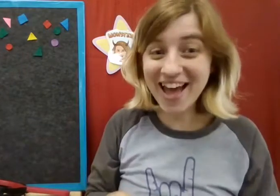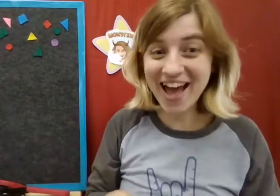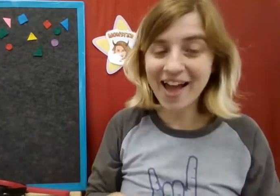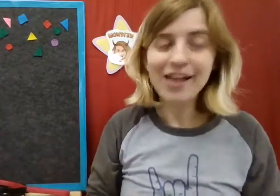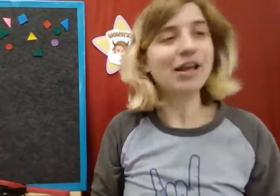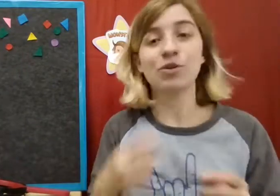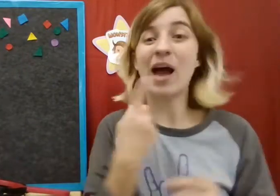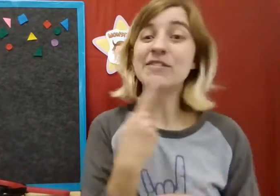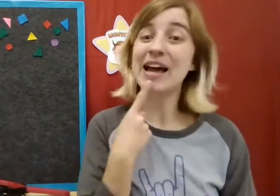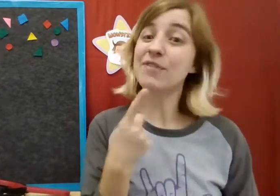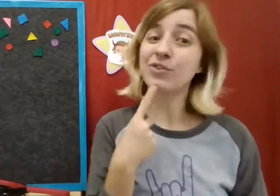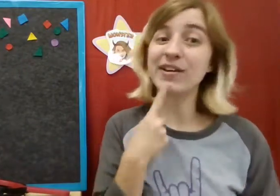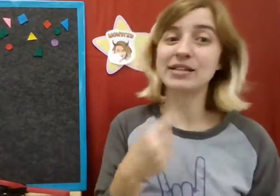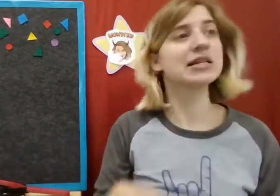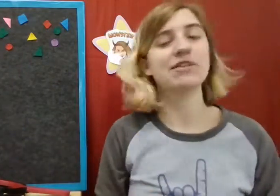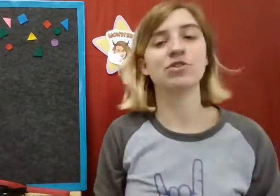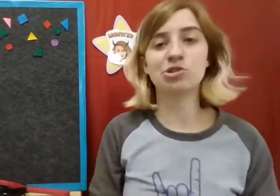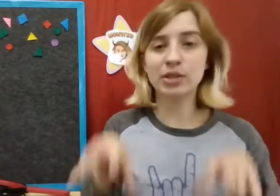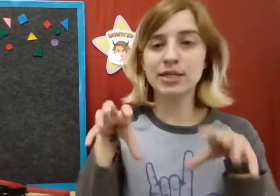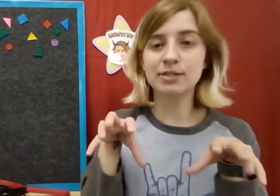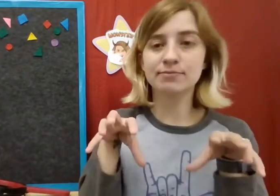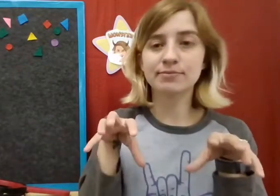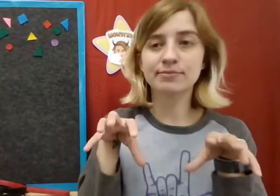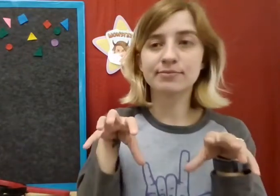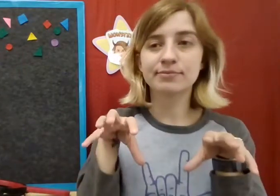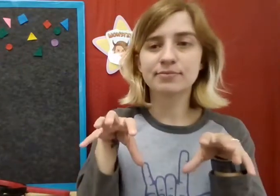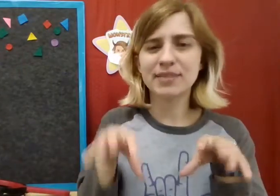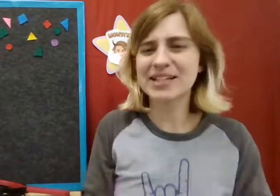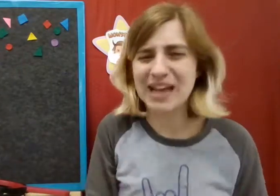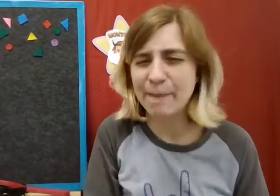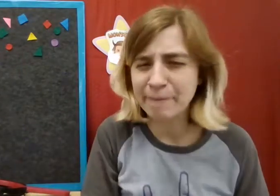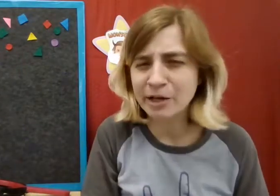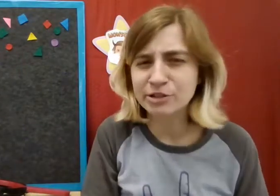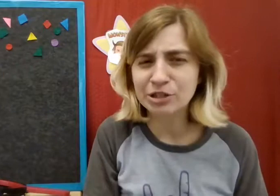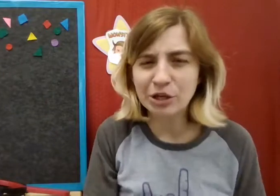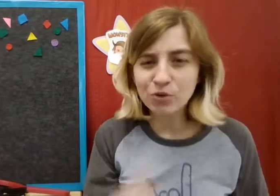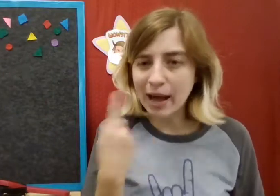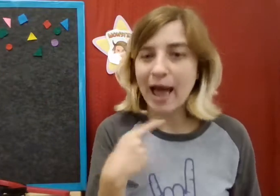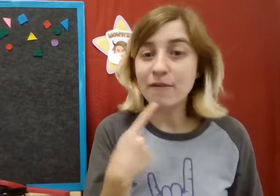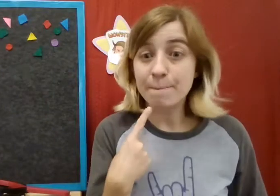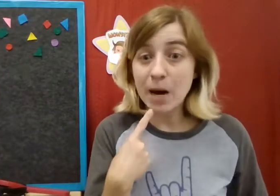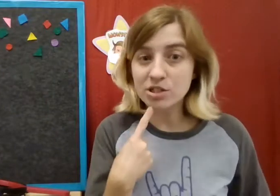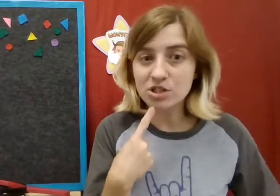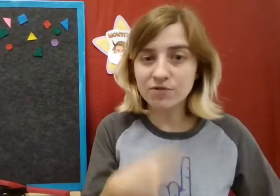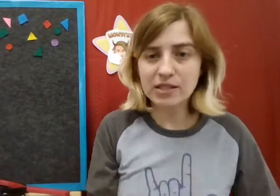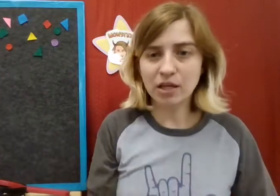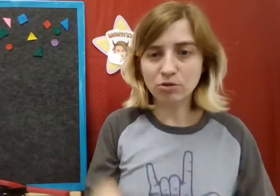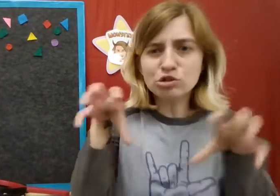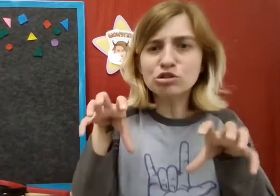Yeah, you have to have the face, because if you just do this, that's not monster. You gotta have a monster face.